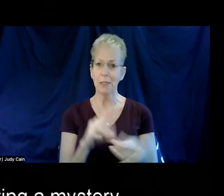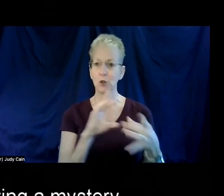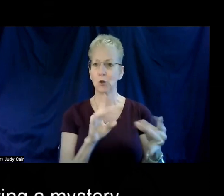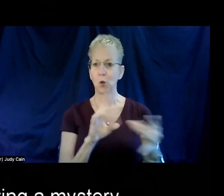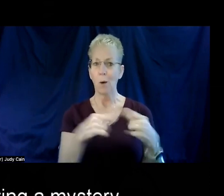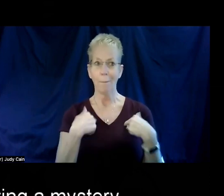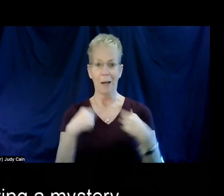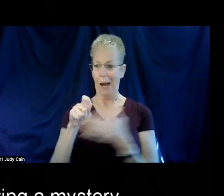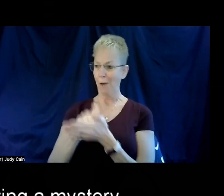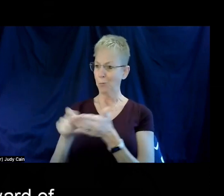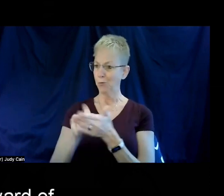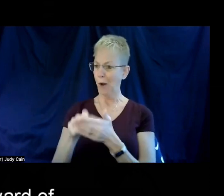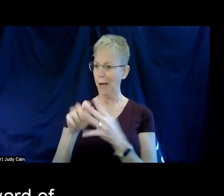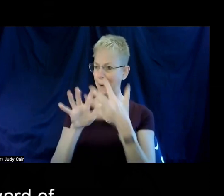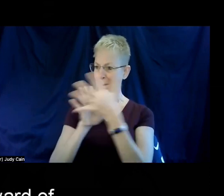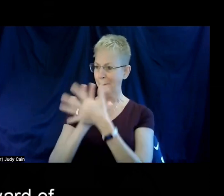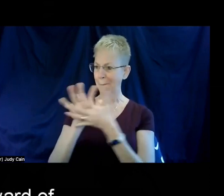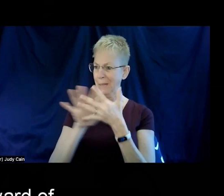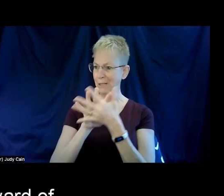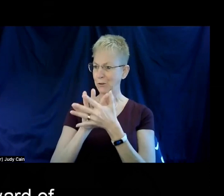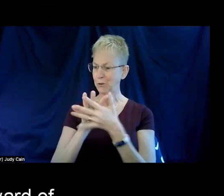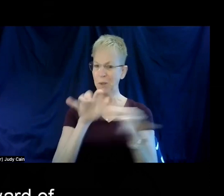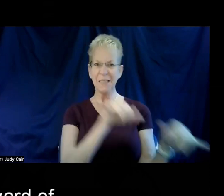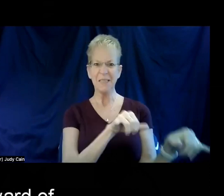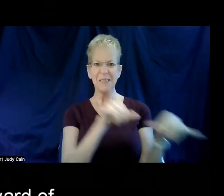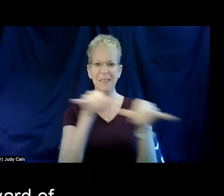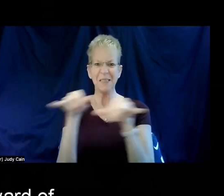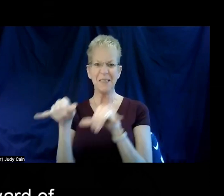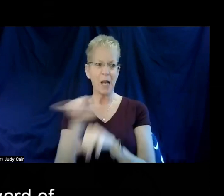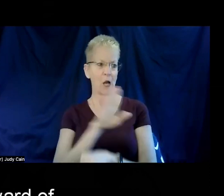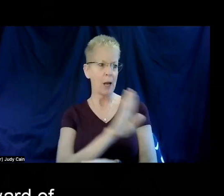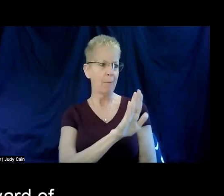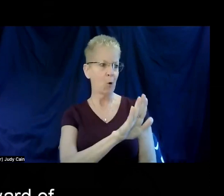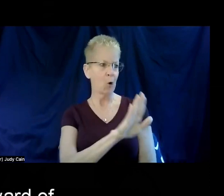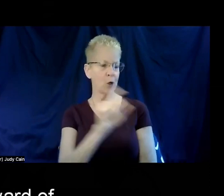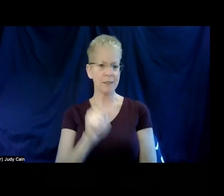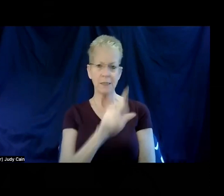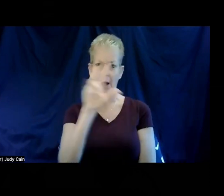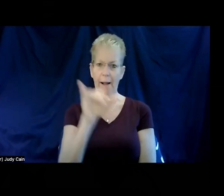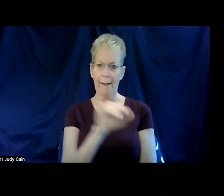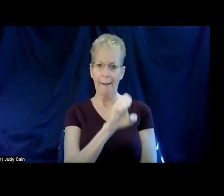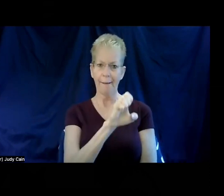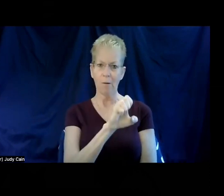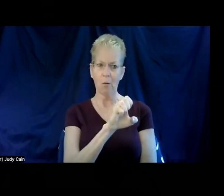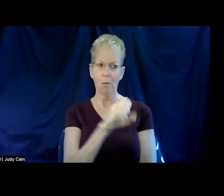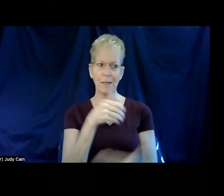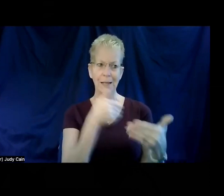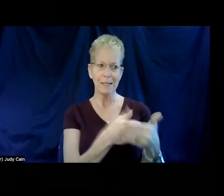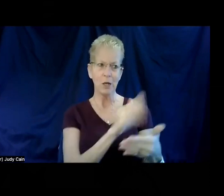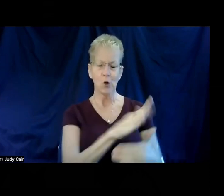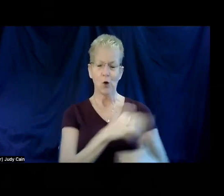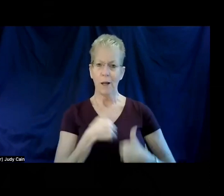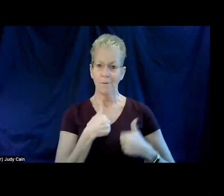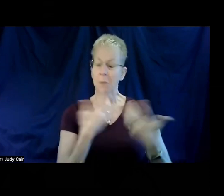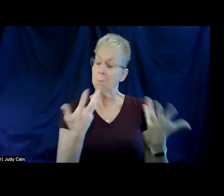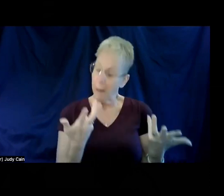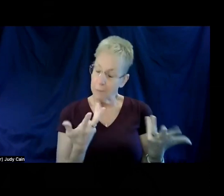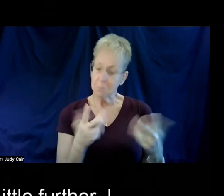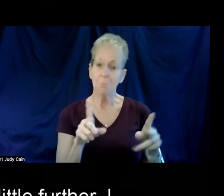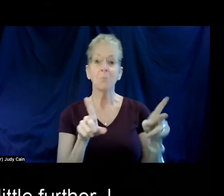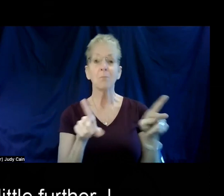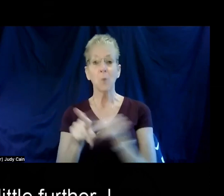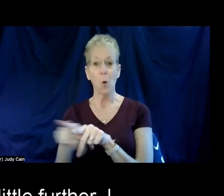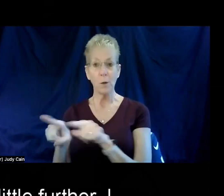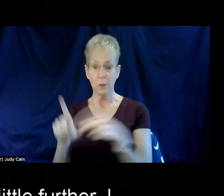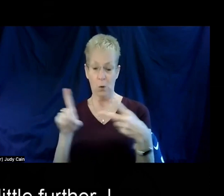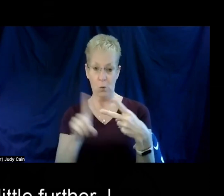mystery set a golden age style in the backyard of Dorothy L. Sayers. But then,